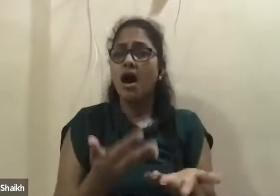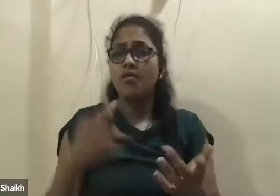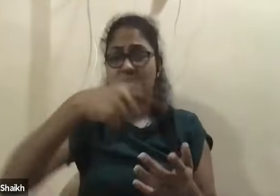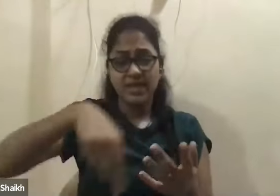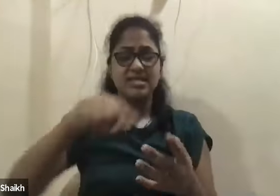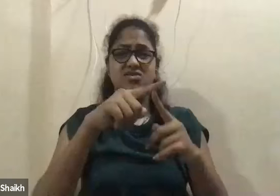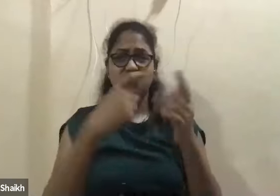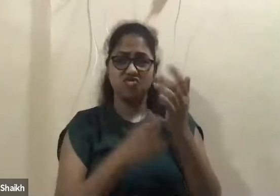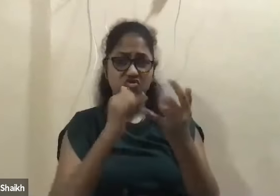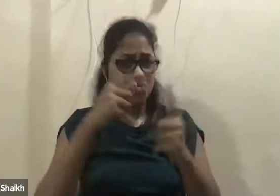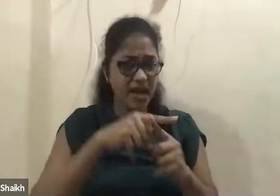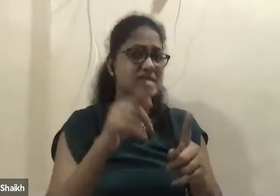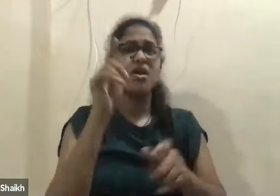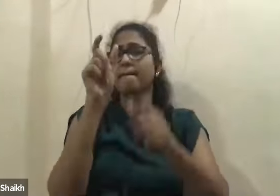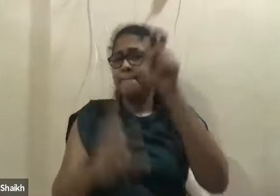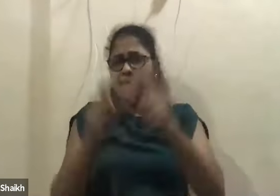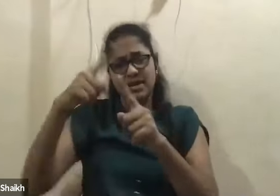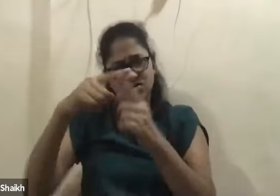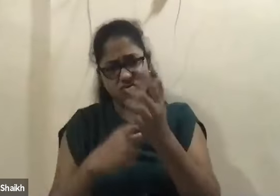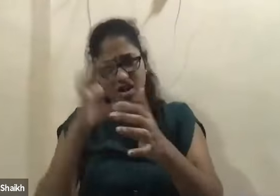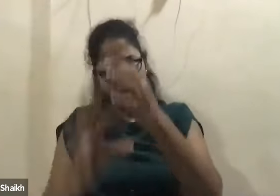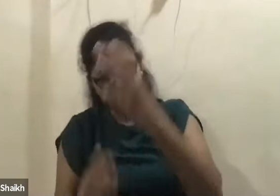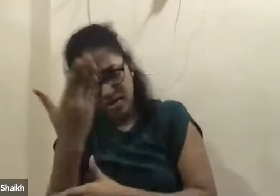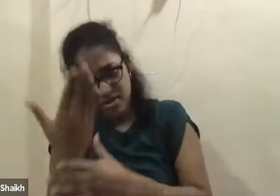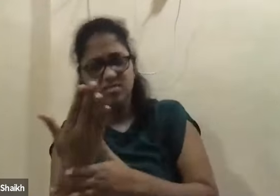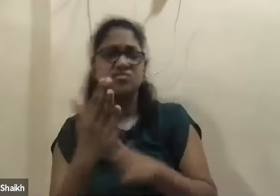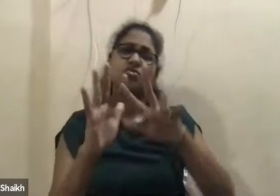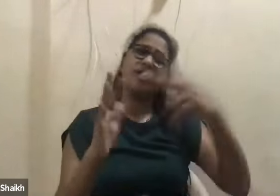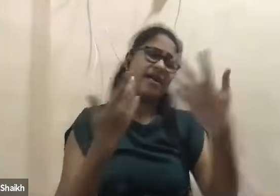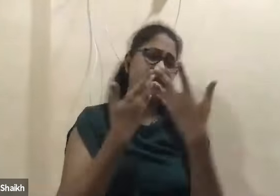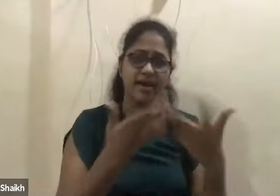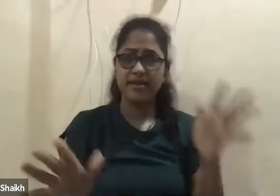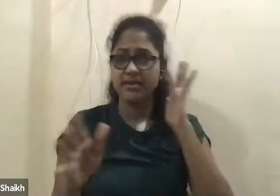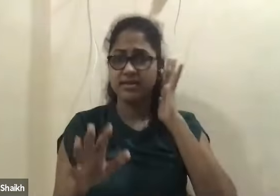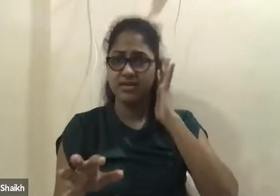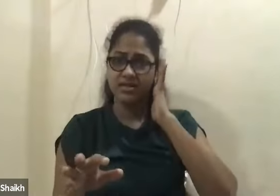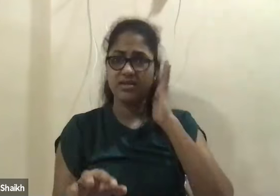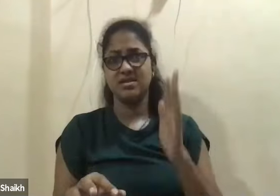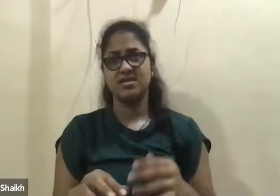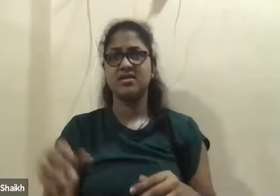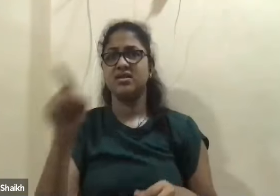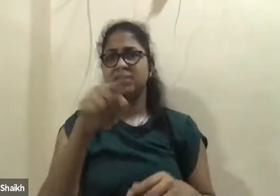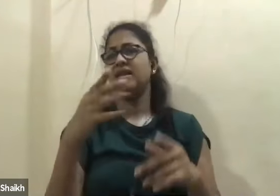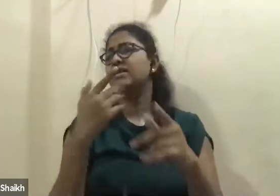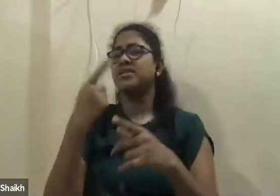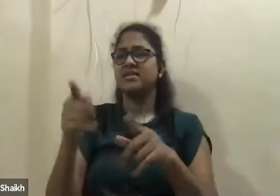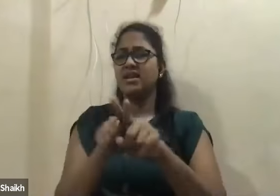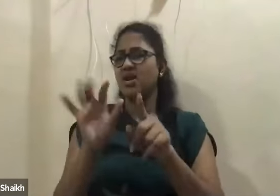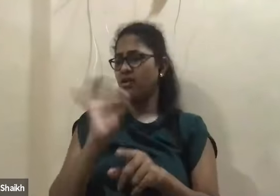even public trusts or whatever those trusts may be, they send your office boy and to get the